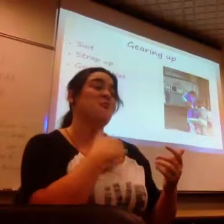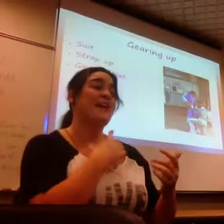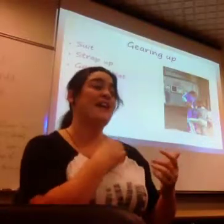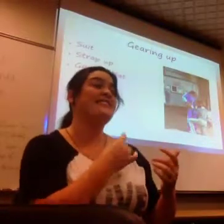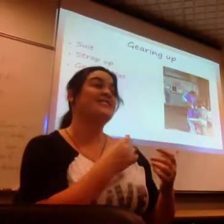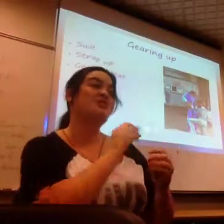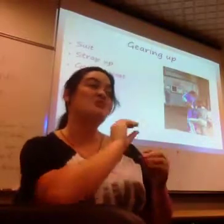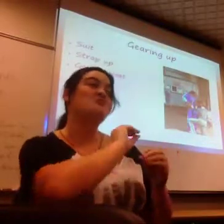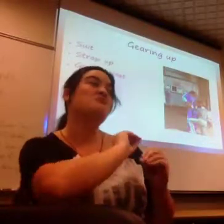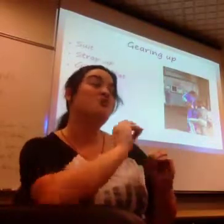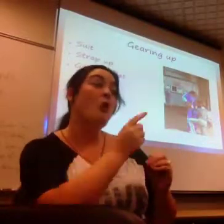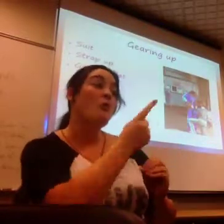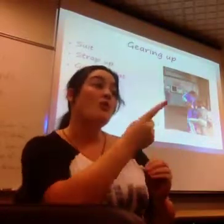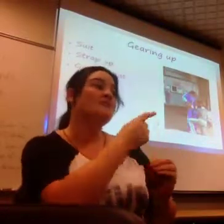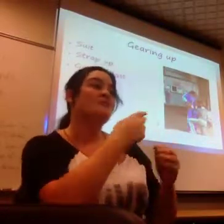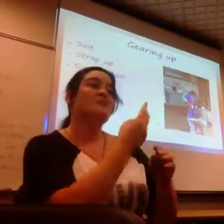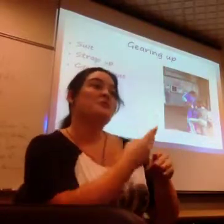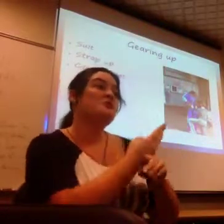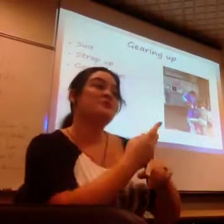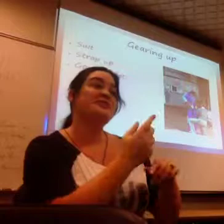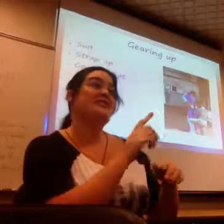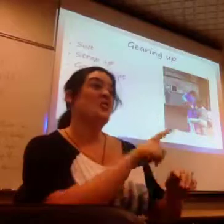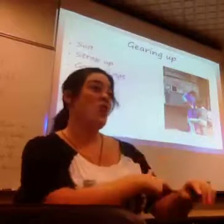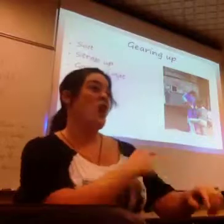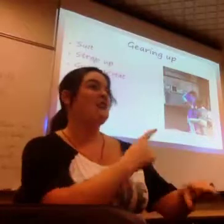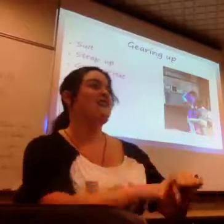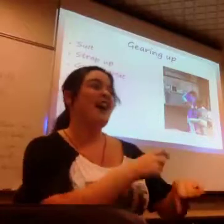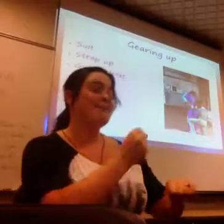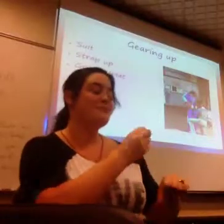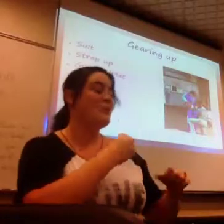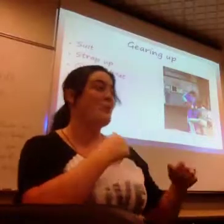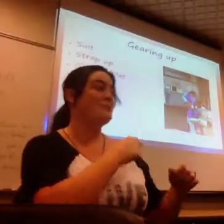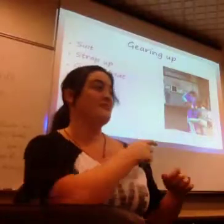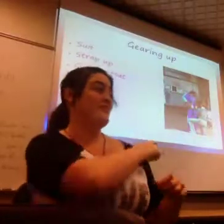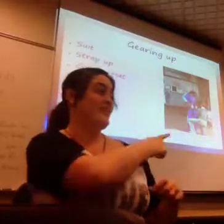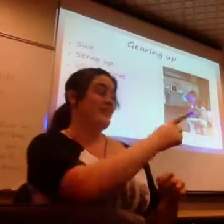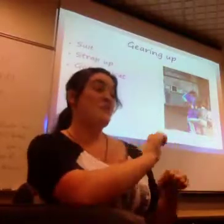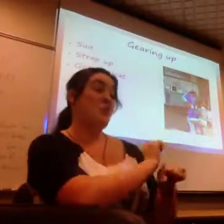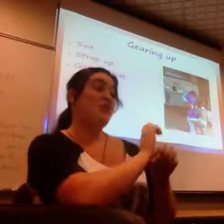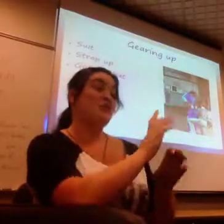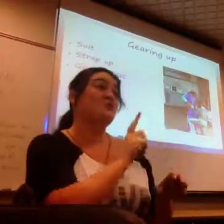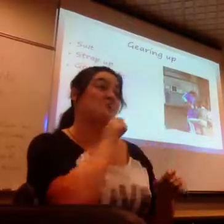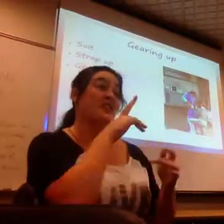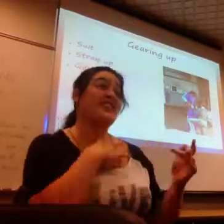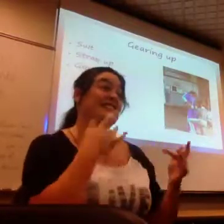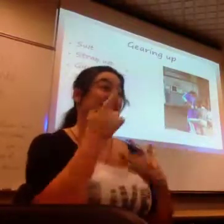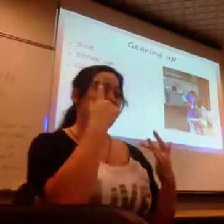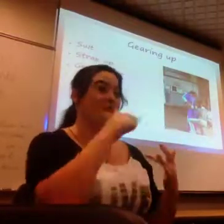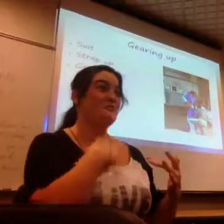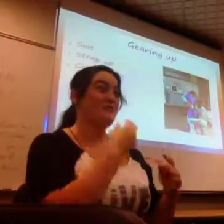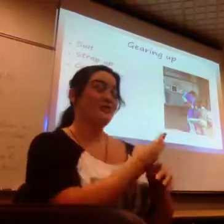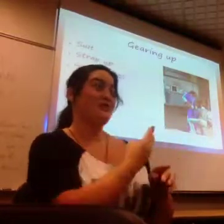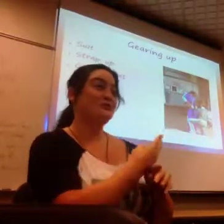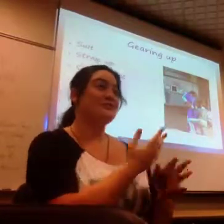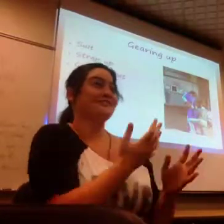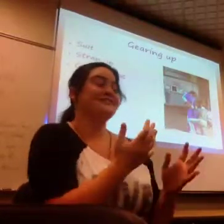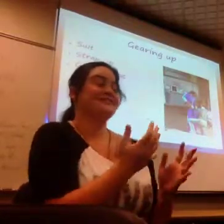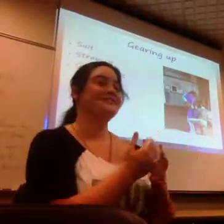like, oh, she gets to use that one suit, and really super excited. So they give you a suit, and that just goes over your clothes, zip it